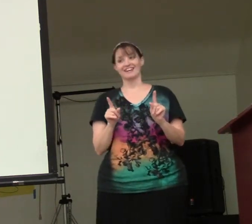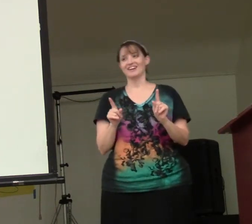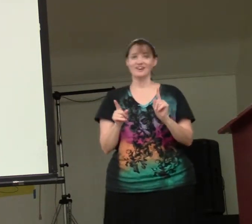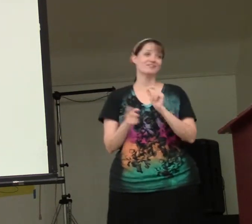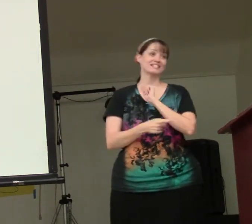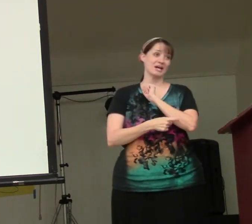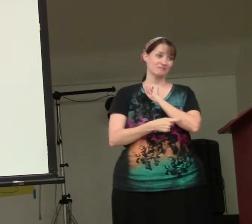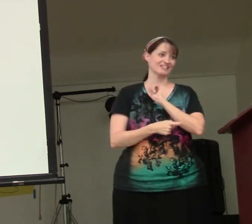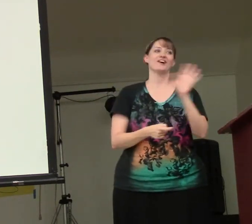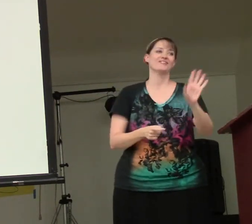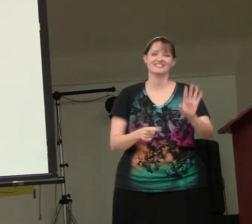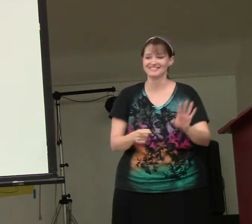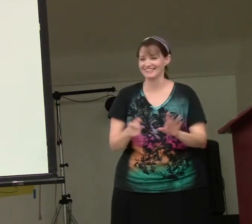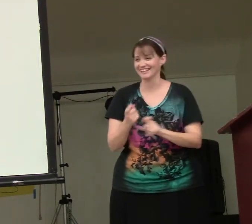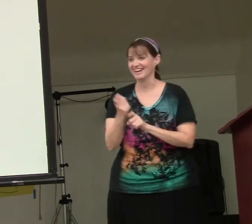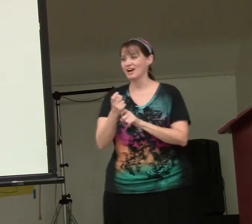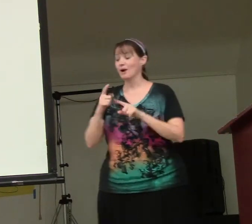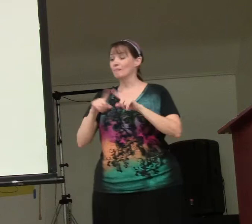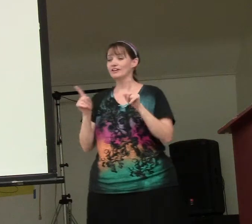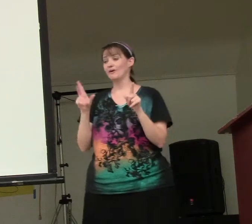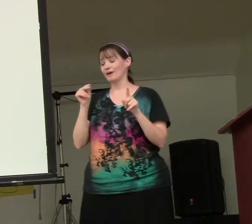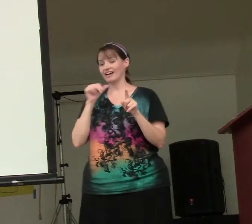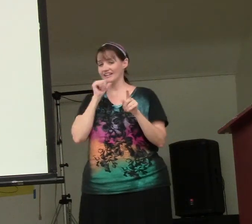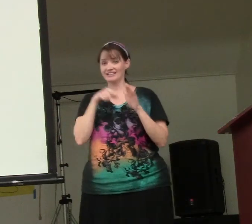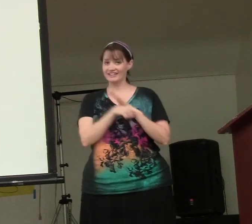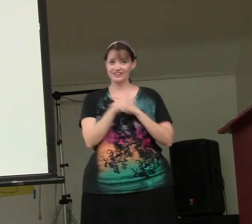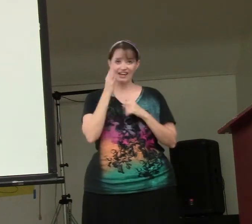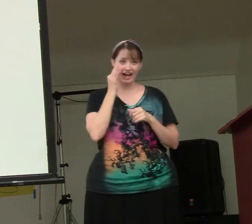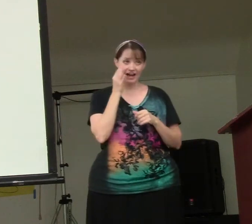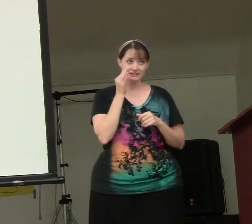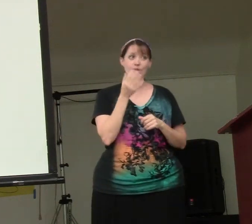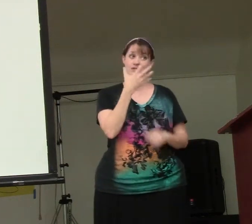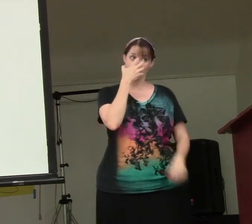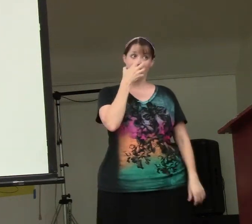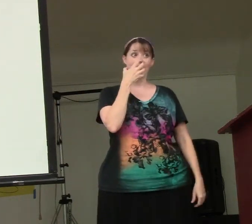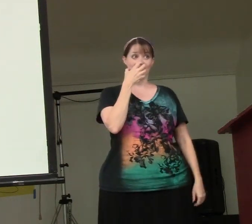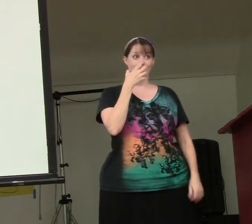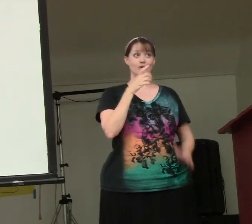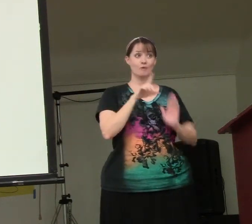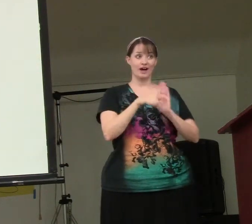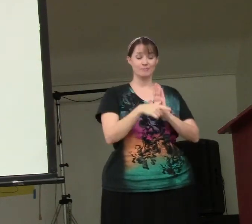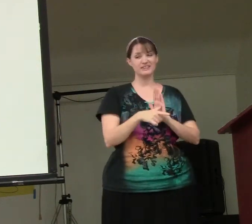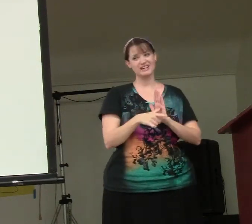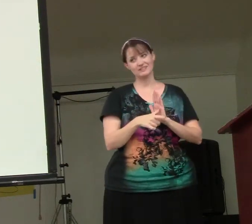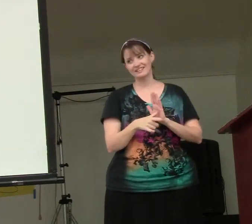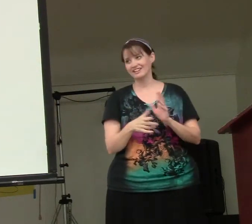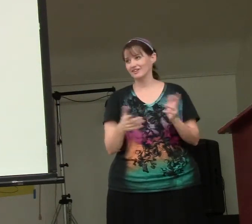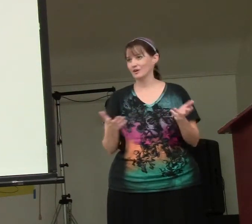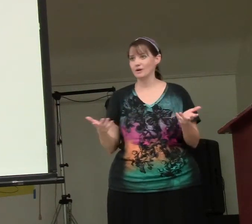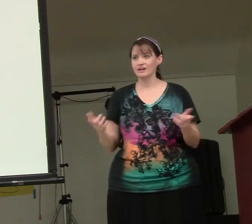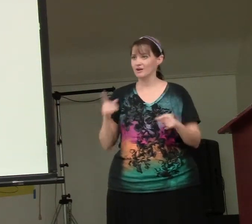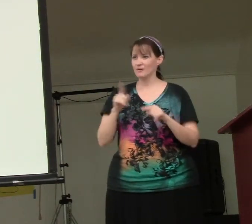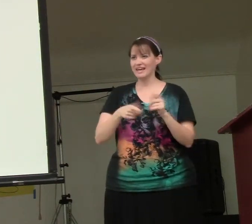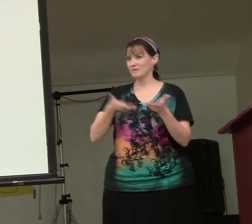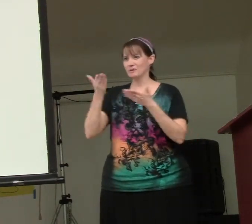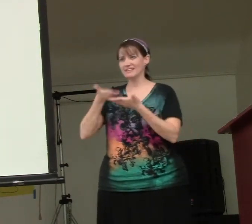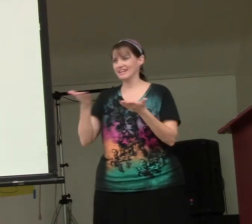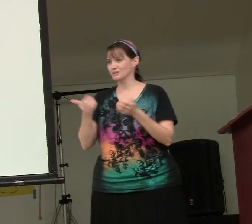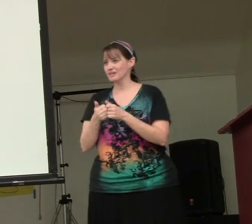And I was attempting. No, I'm just kidding. But no, I didn't kill the cats. I was mad for a while, but then I was like, there, you know what? We can't bring things with